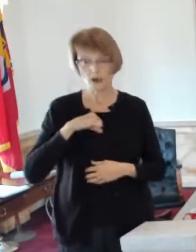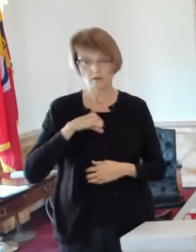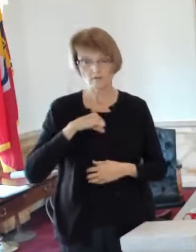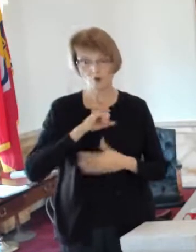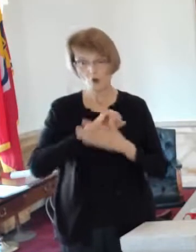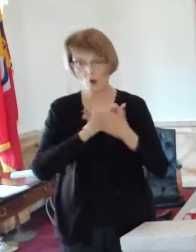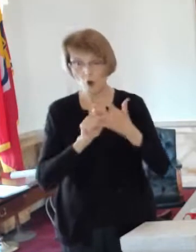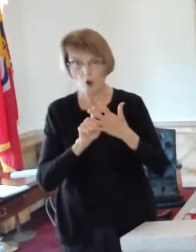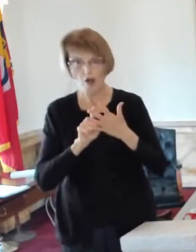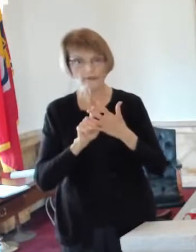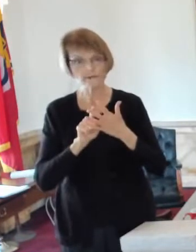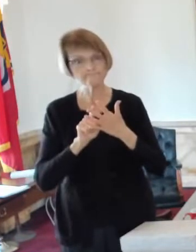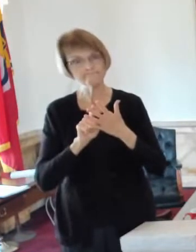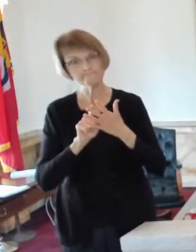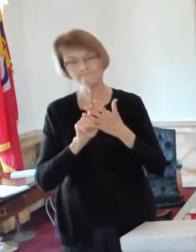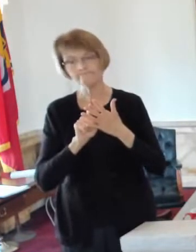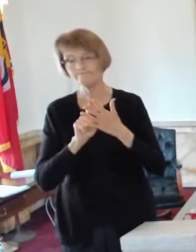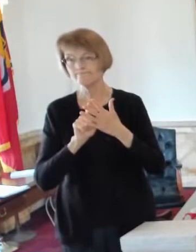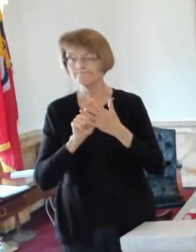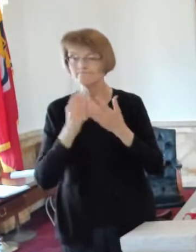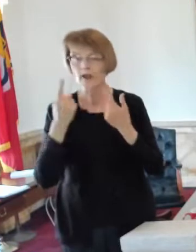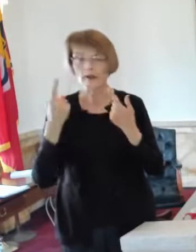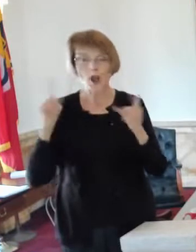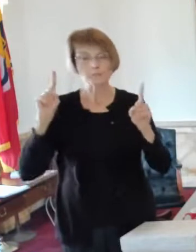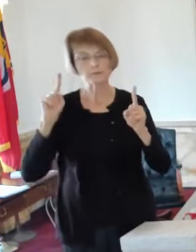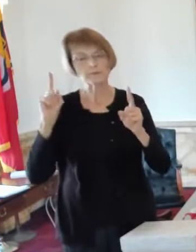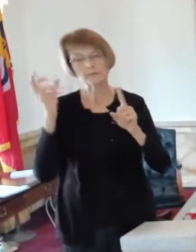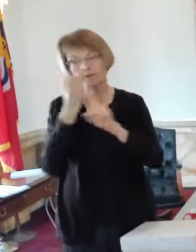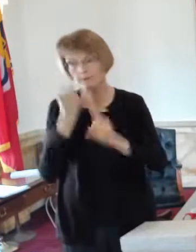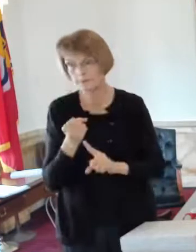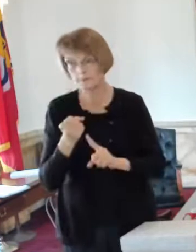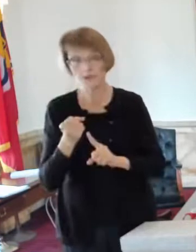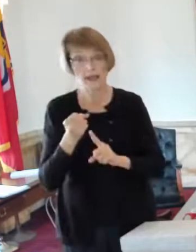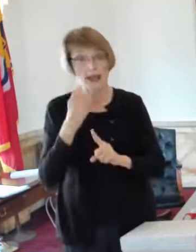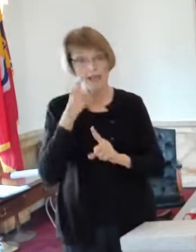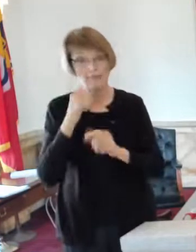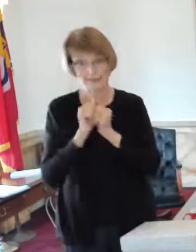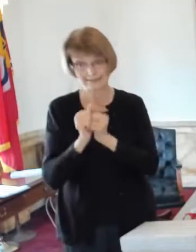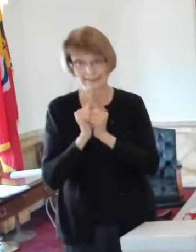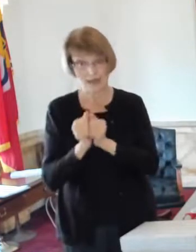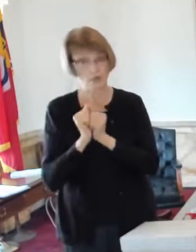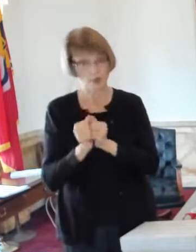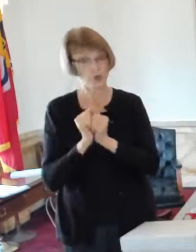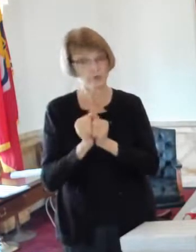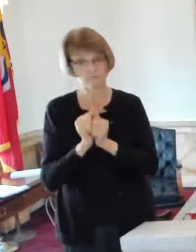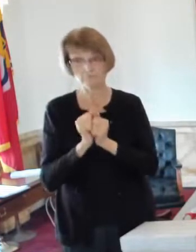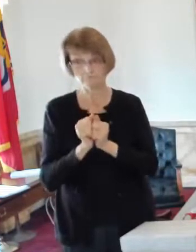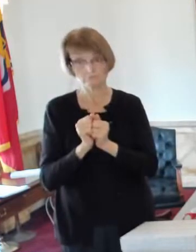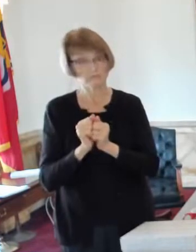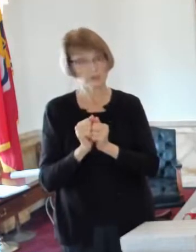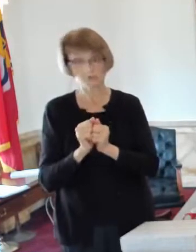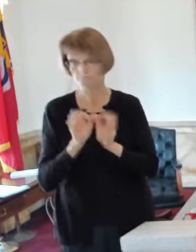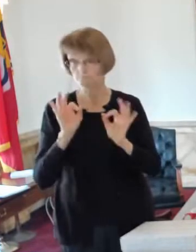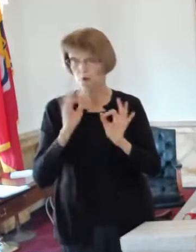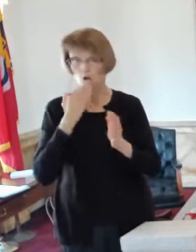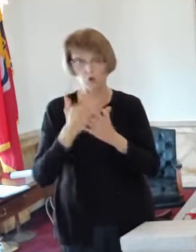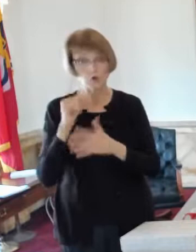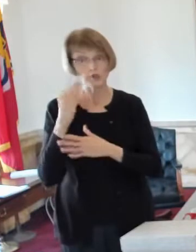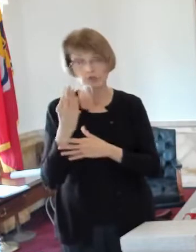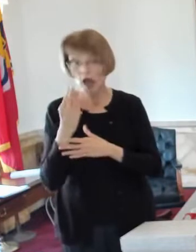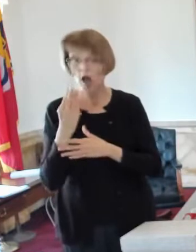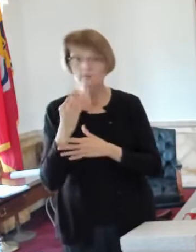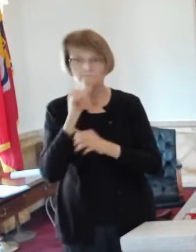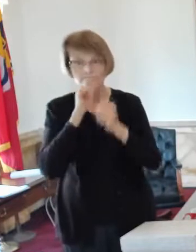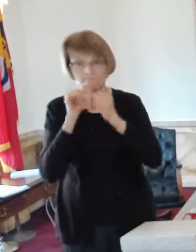think together we have managed as well as possible through this COVID crisis. I also think we have a lot